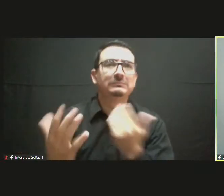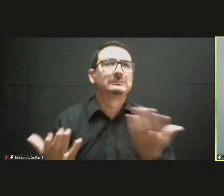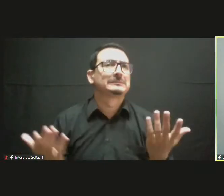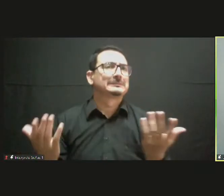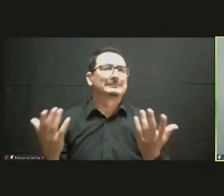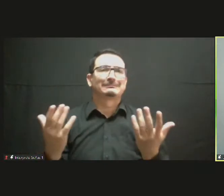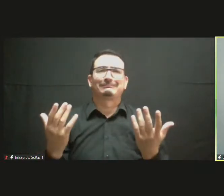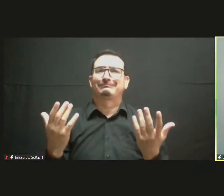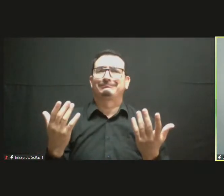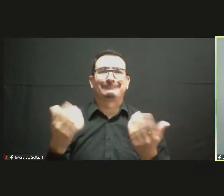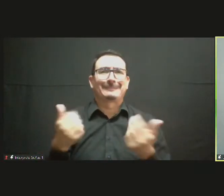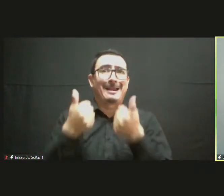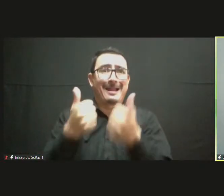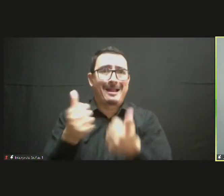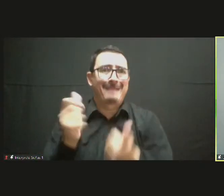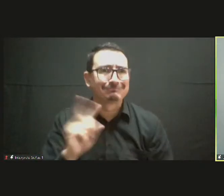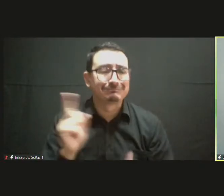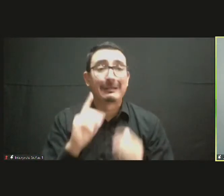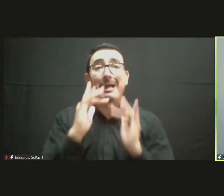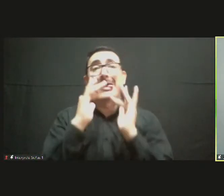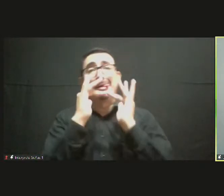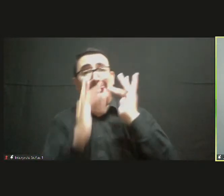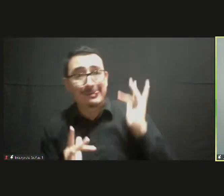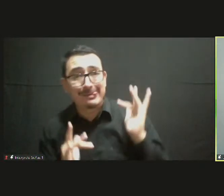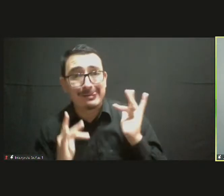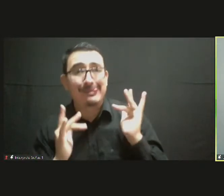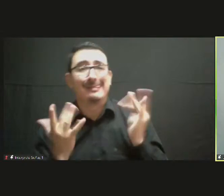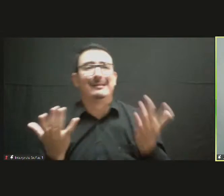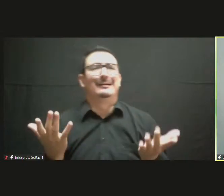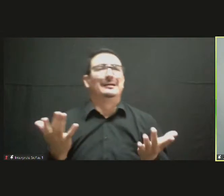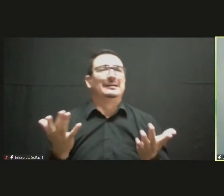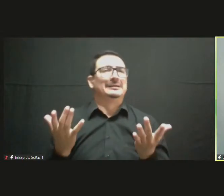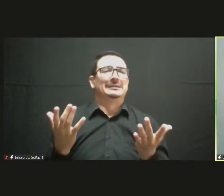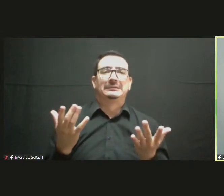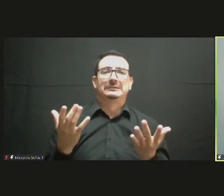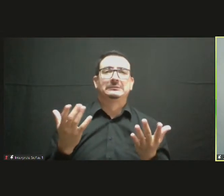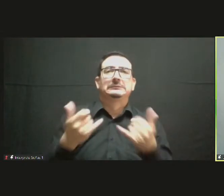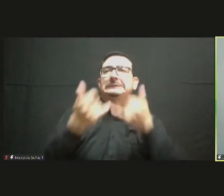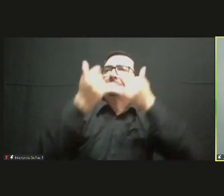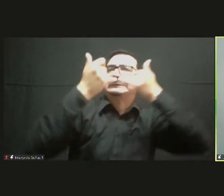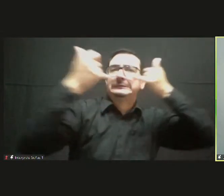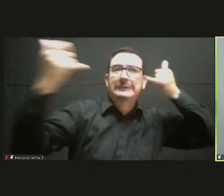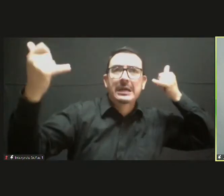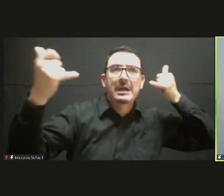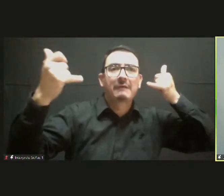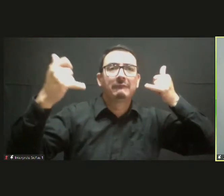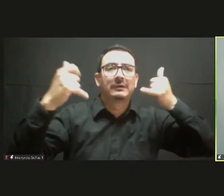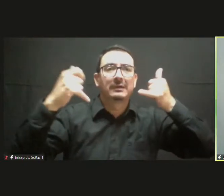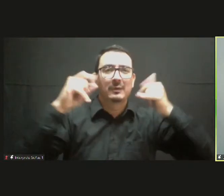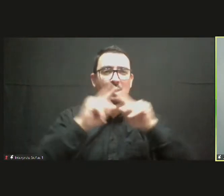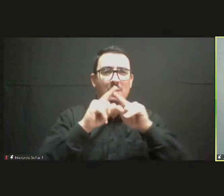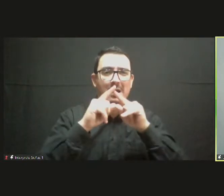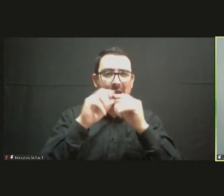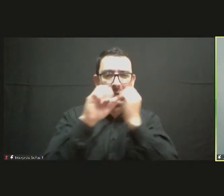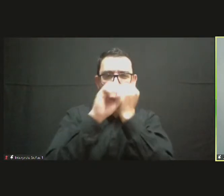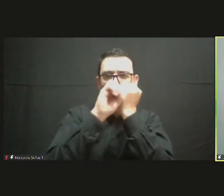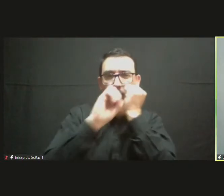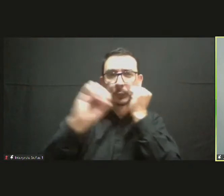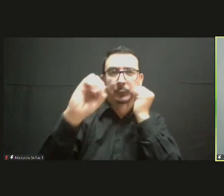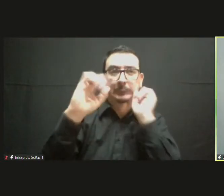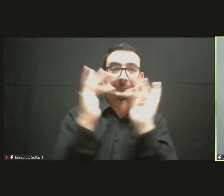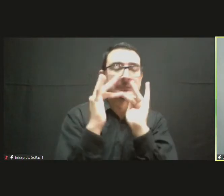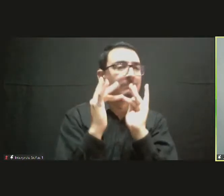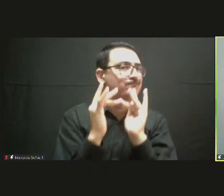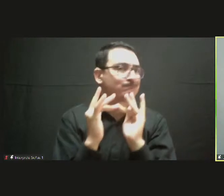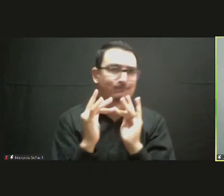around 80%, but most are prepaid plans. So this gives you a limited amount of data to have a meeting,